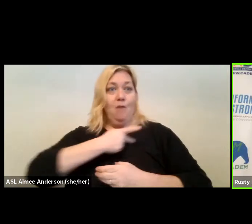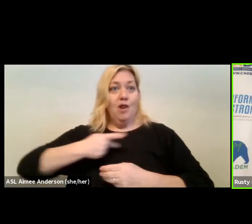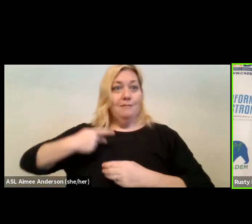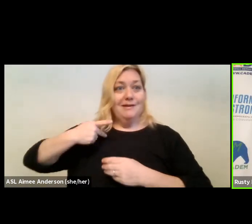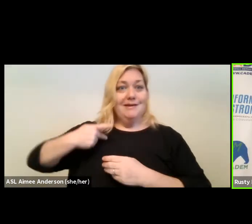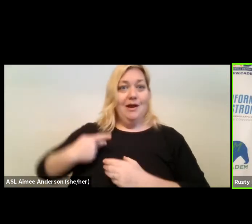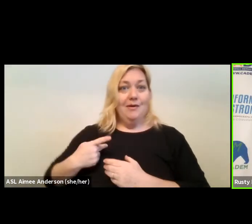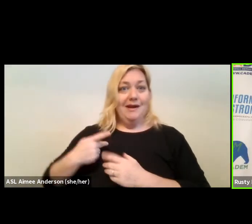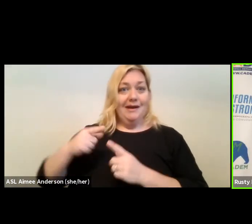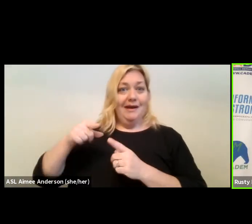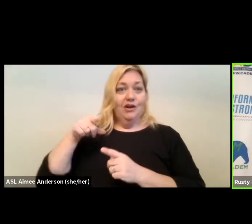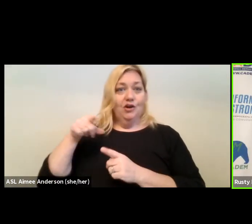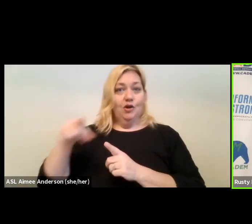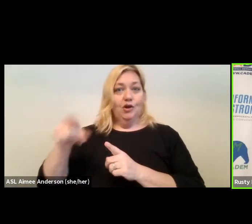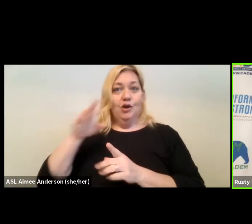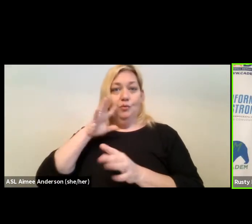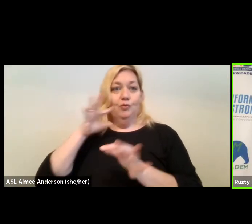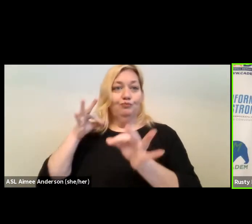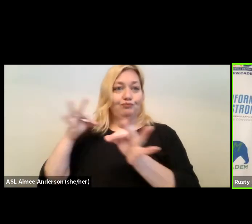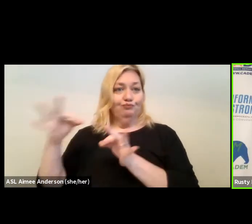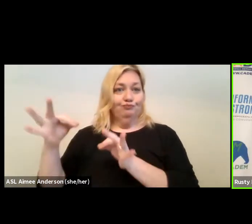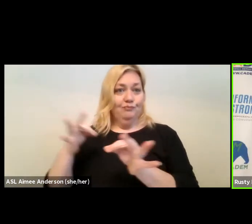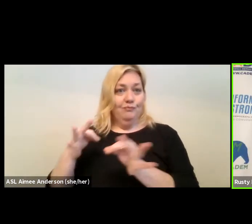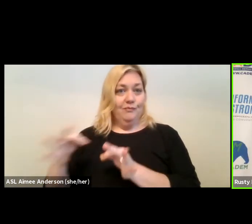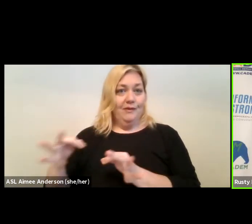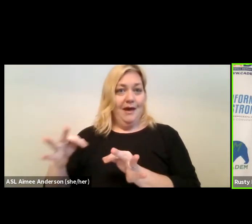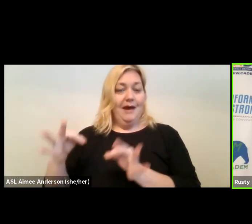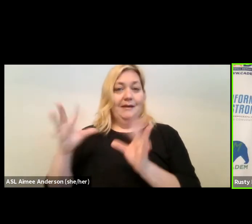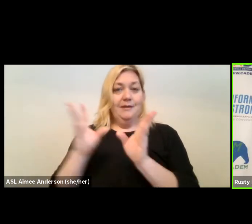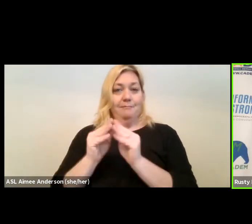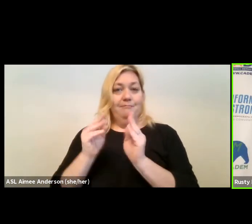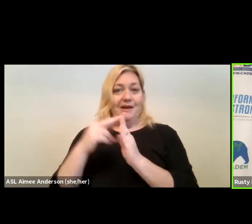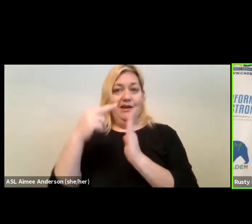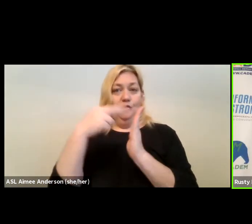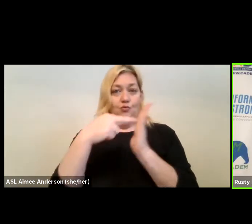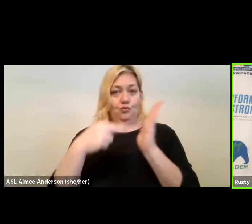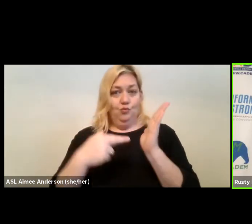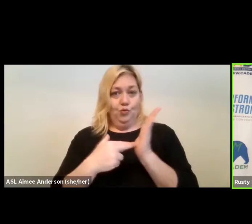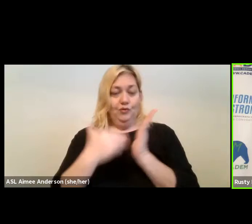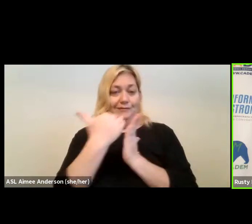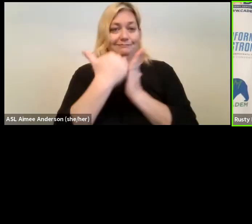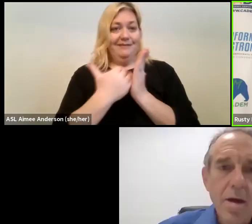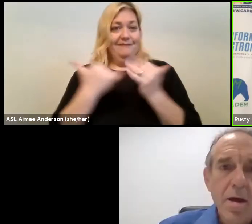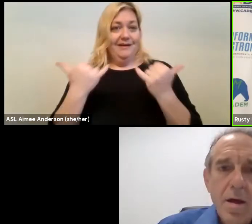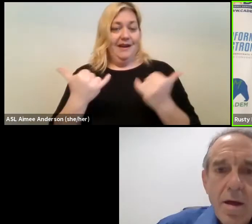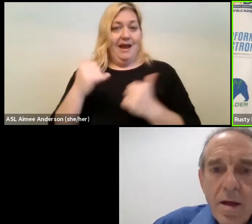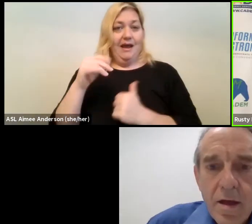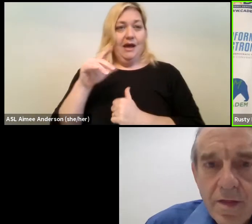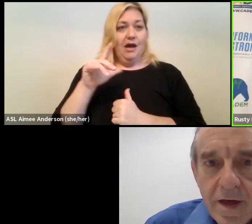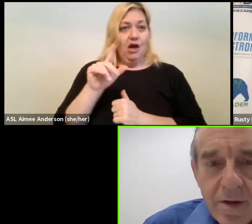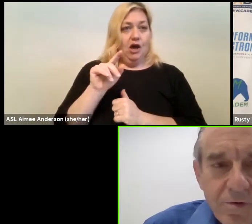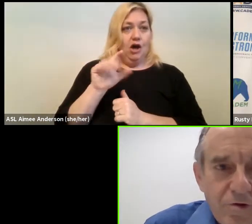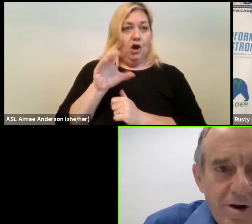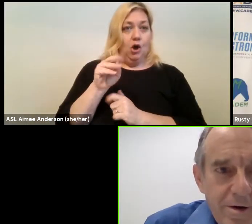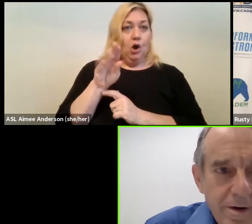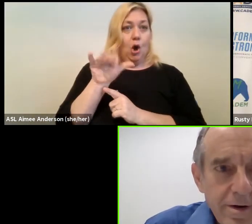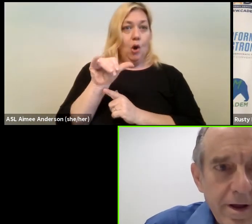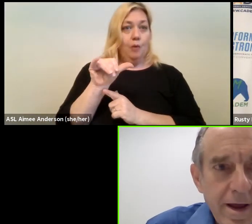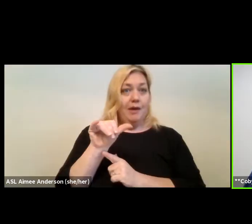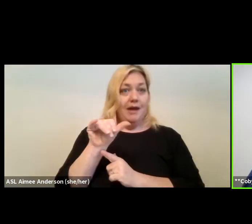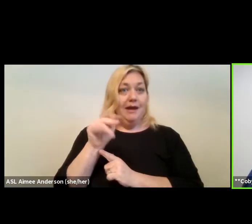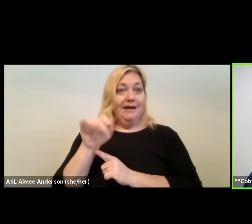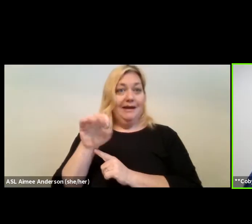King, to walk through the proposed meeting rules and guidelines for today's meeting. Kobe? Thank you, Mr.